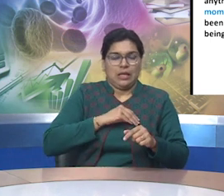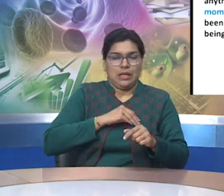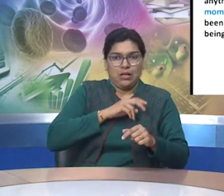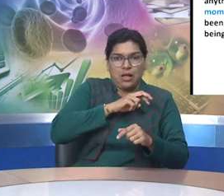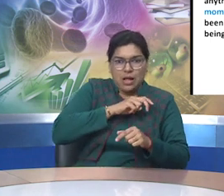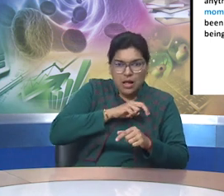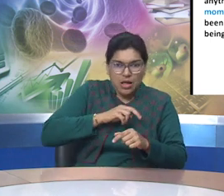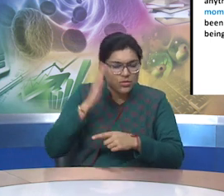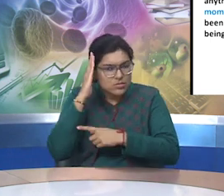of